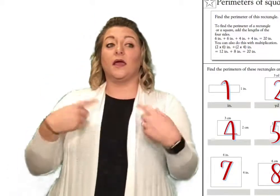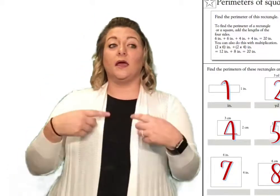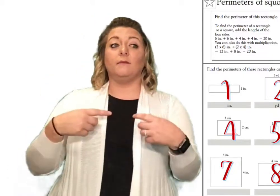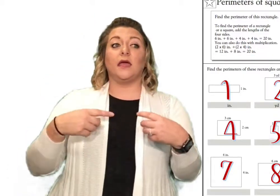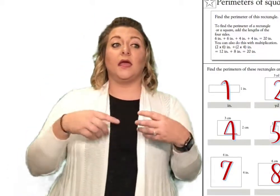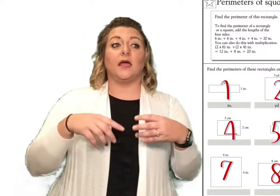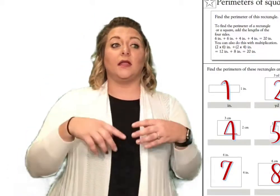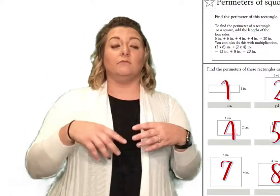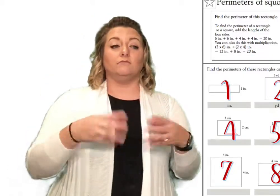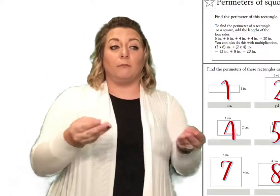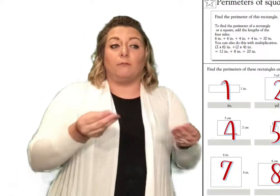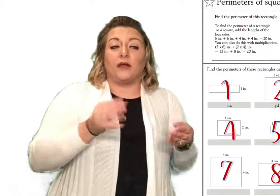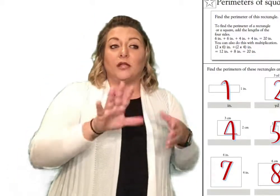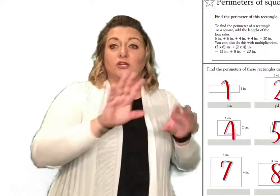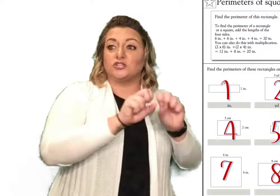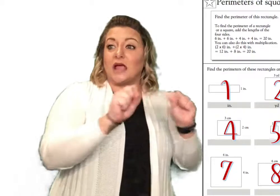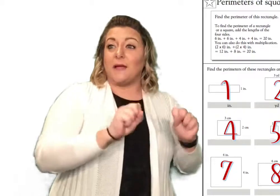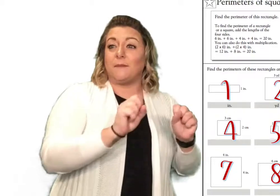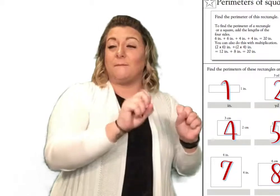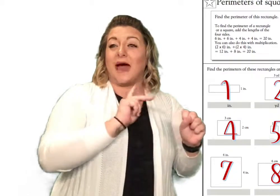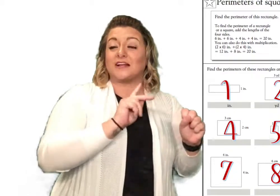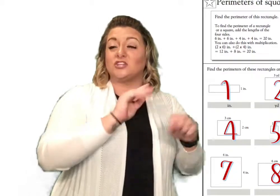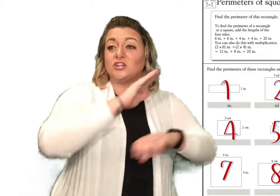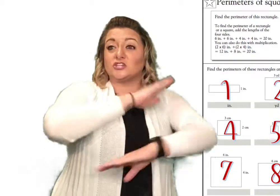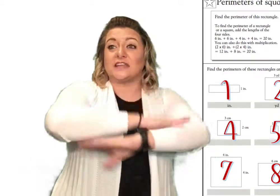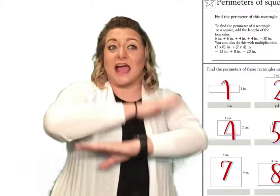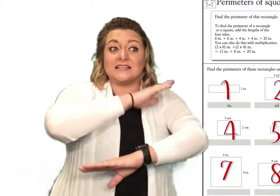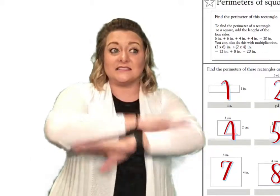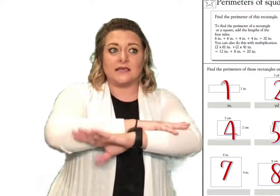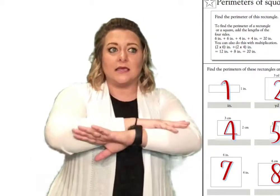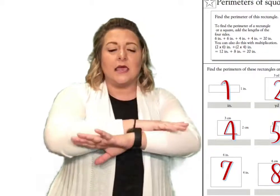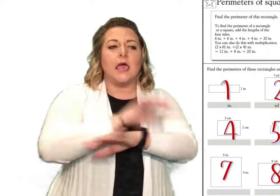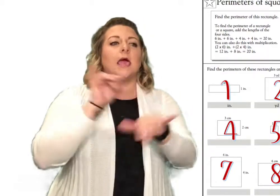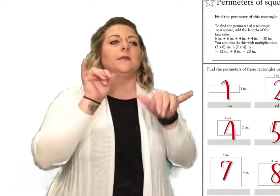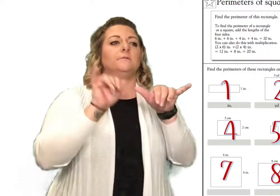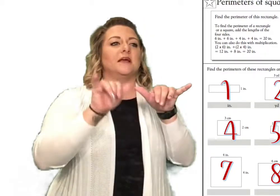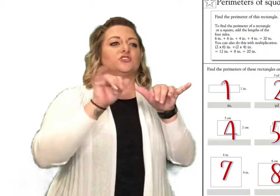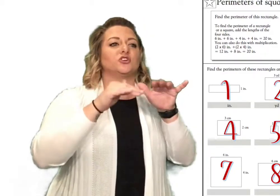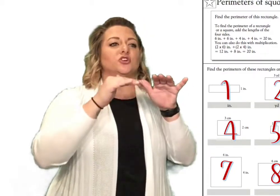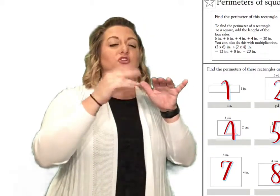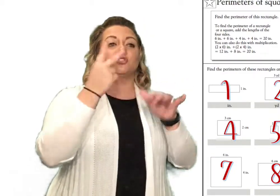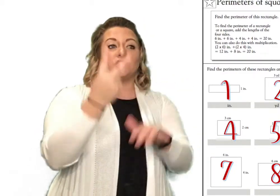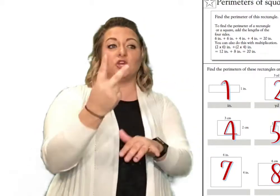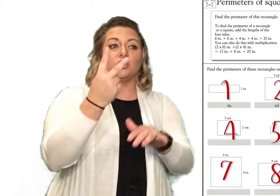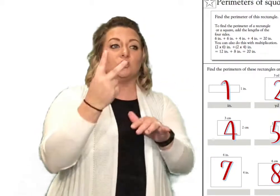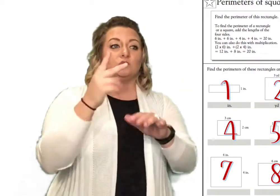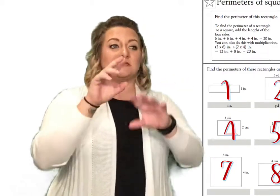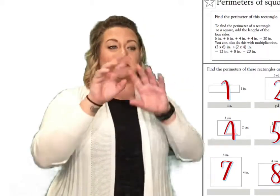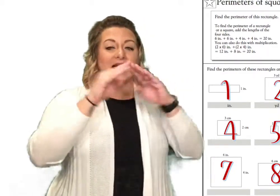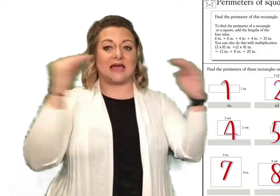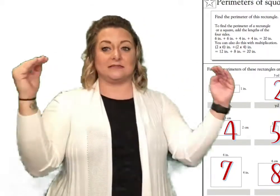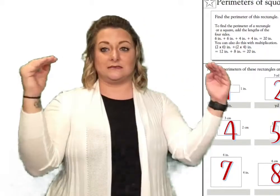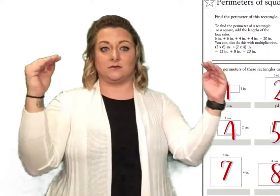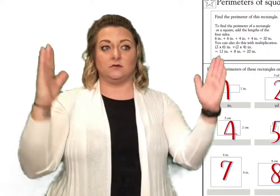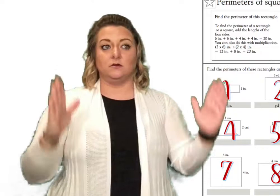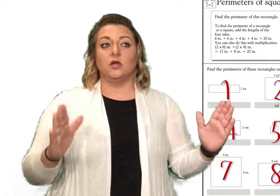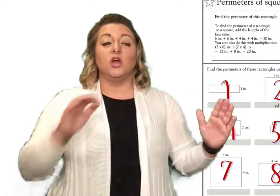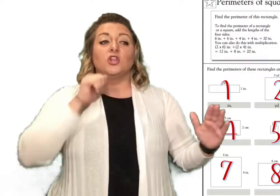come and bring your shape back to your desk and measure 2 sides.